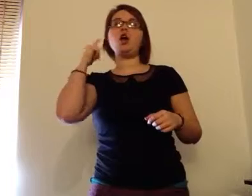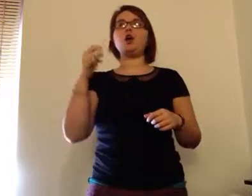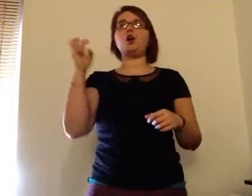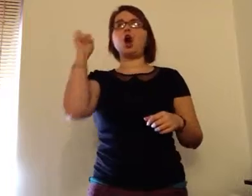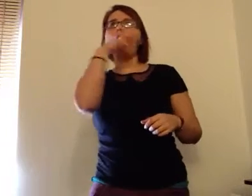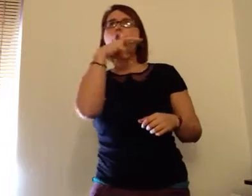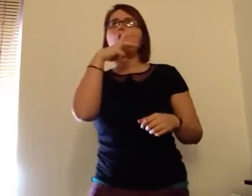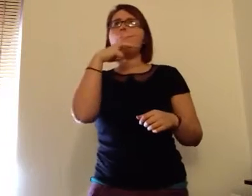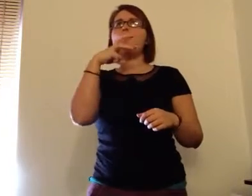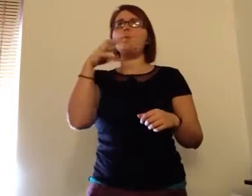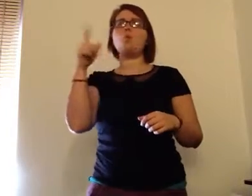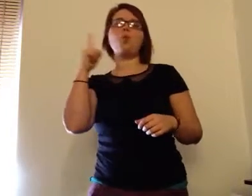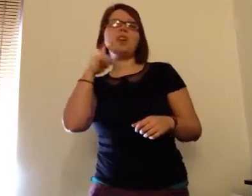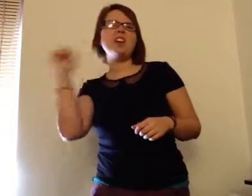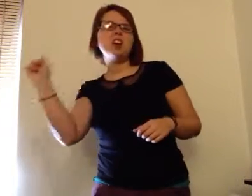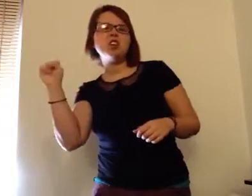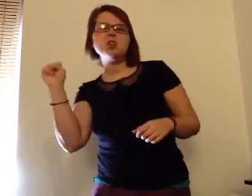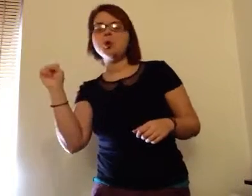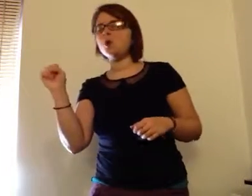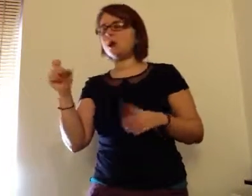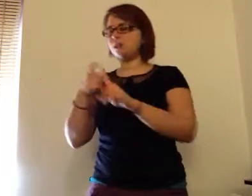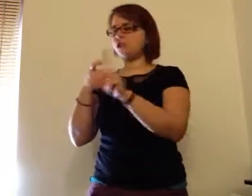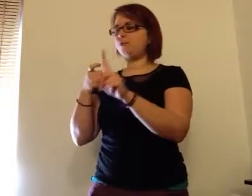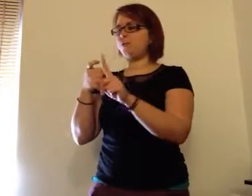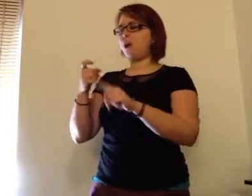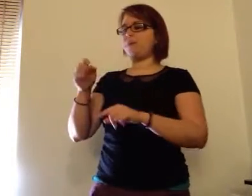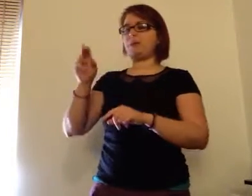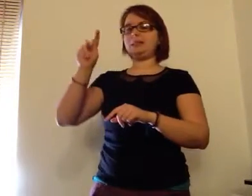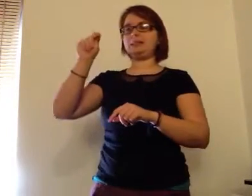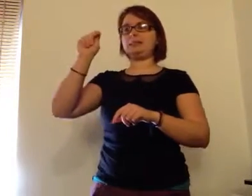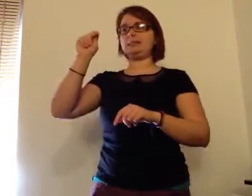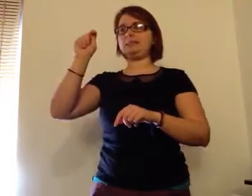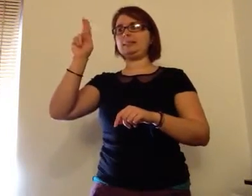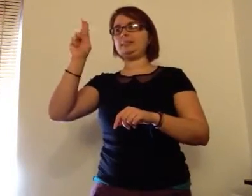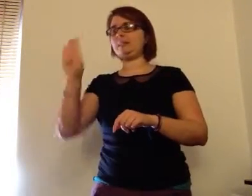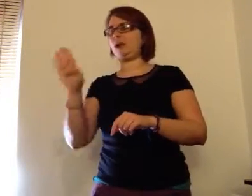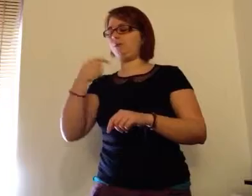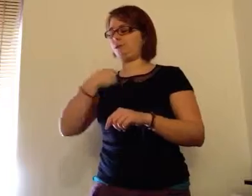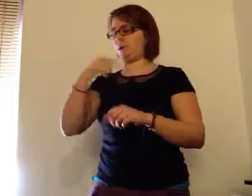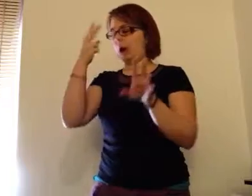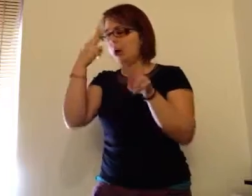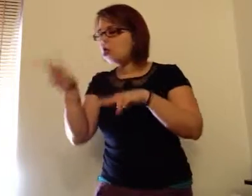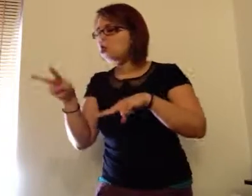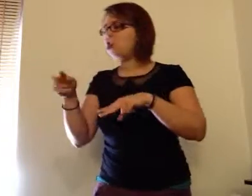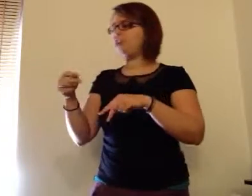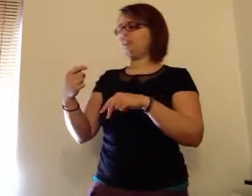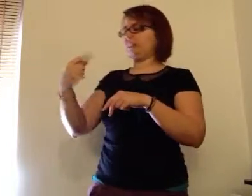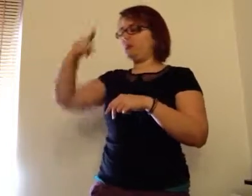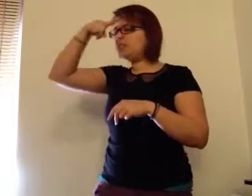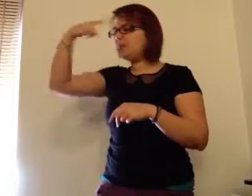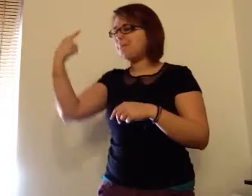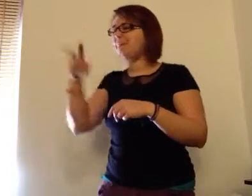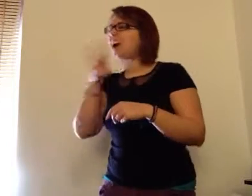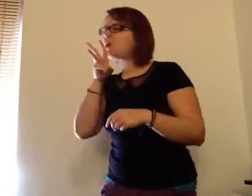bathtub. And so I looked over and looked at what it was. And there was this black water and poop coming out of the drain.